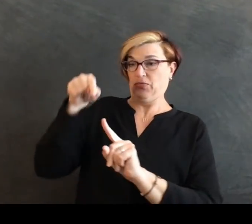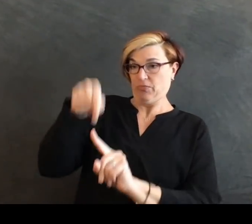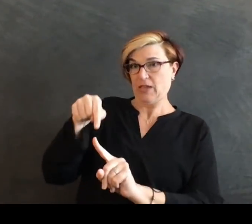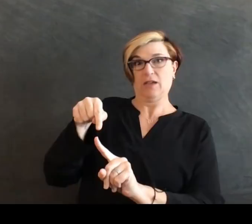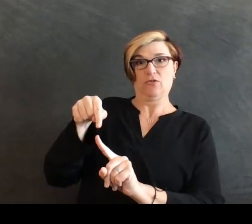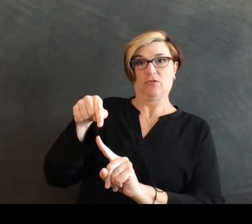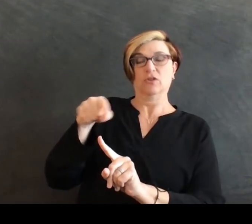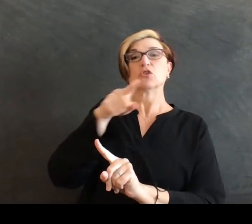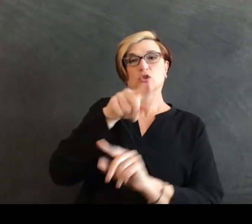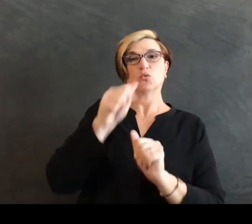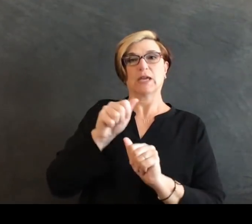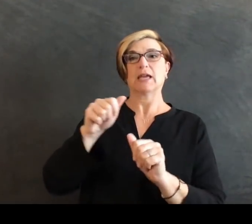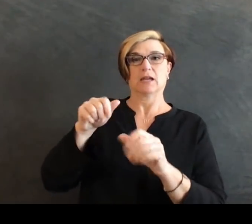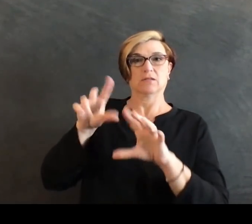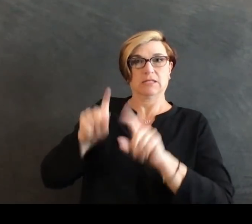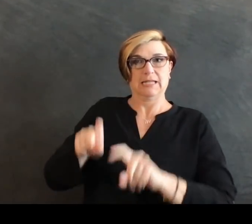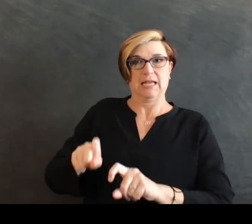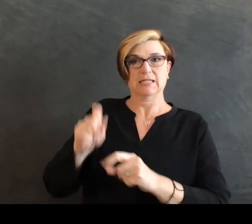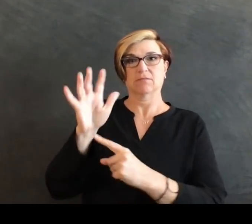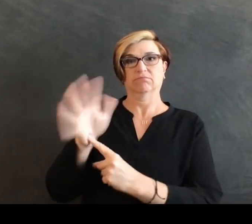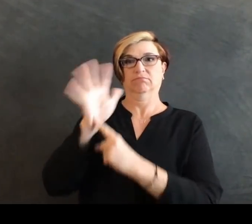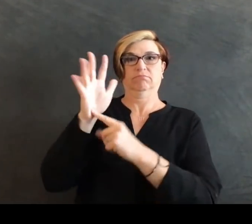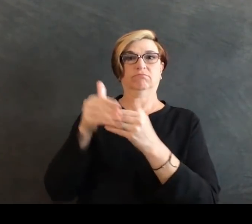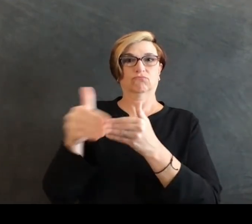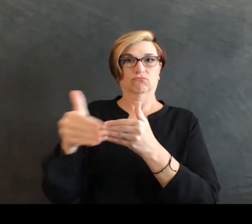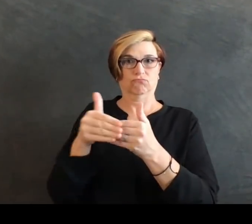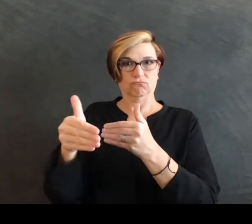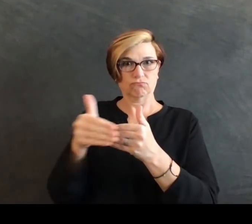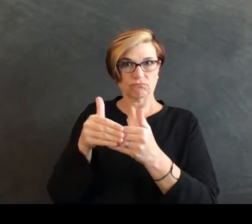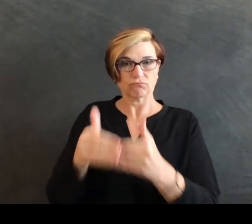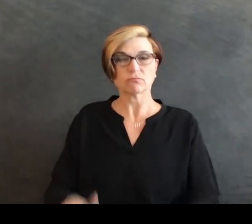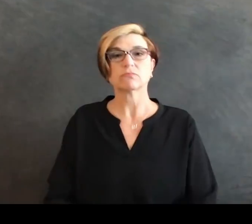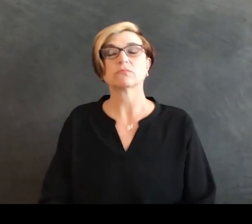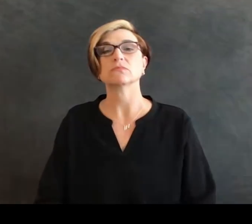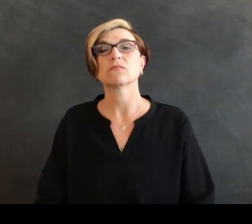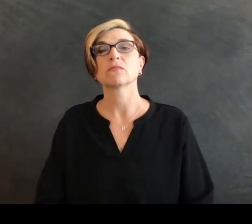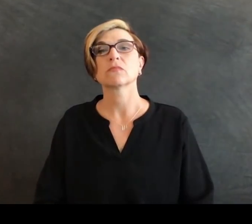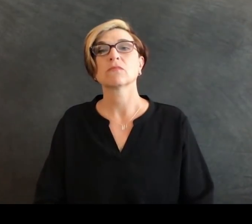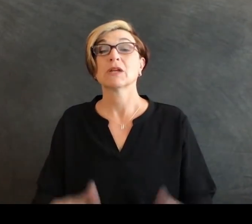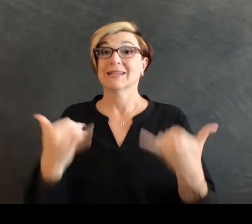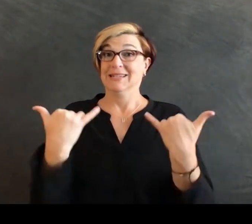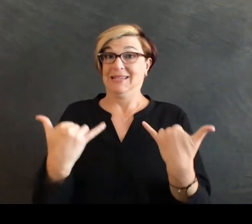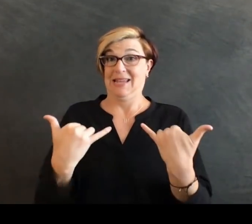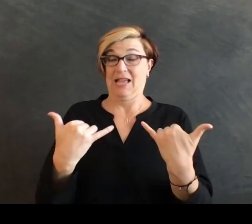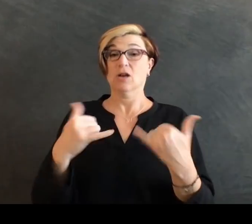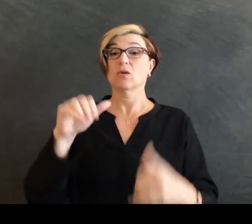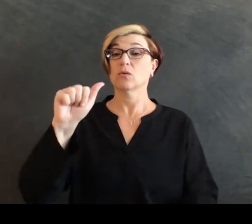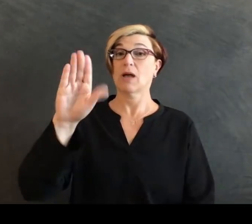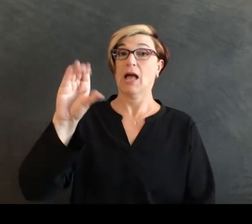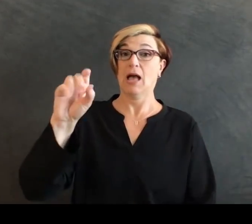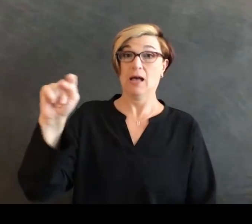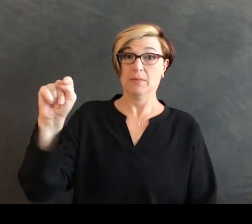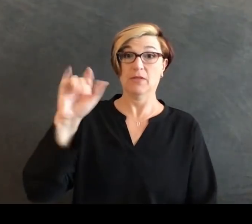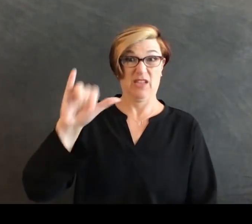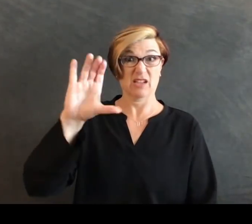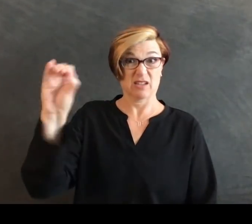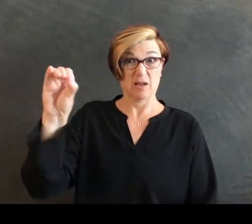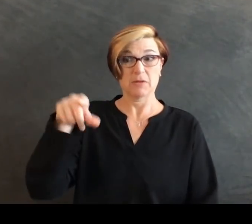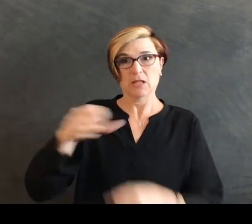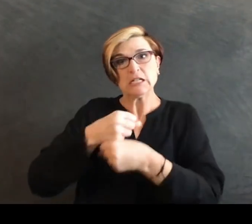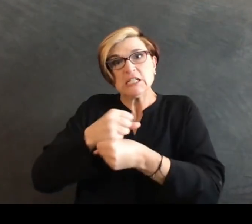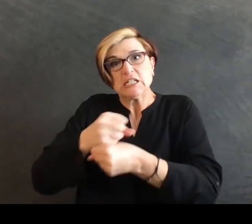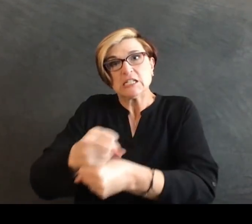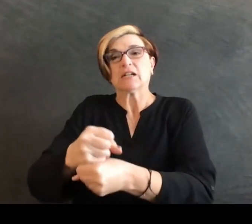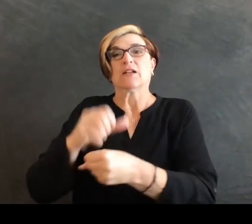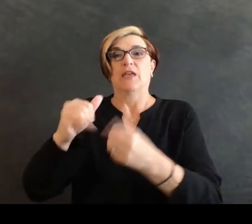done. Now, with those tests being approved for Abbott and for others, these are available around the country. They're planning to scale